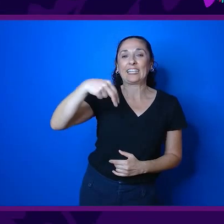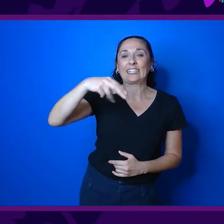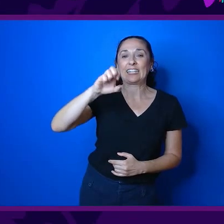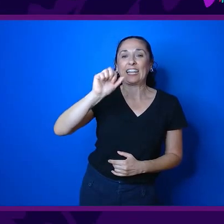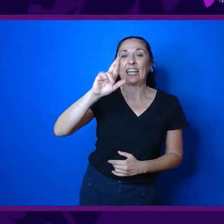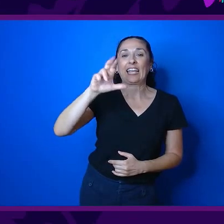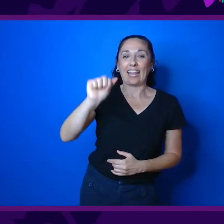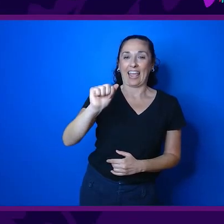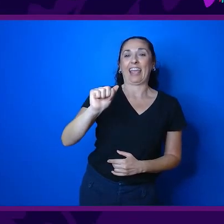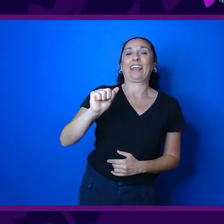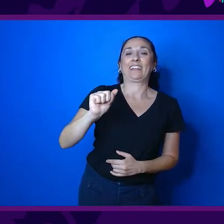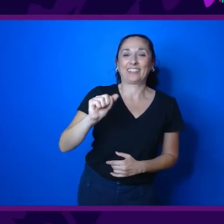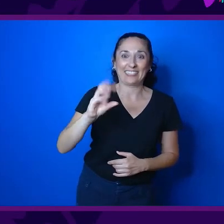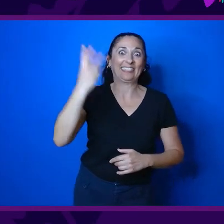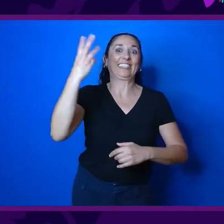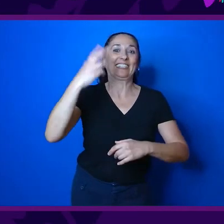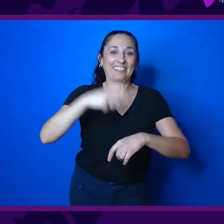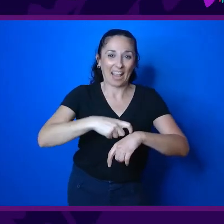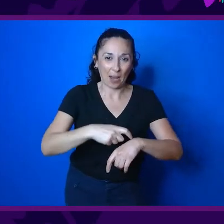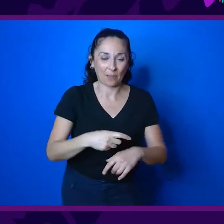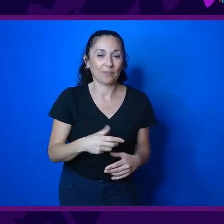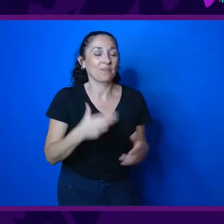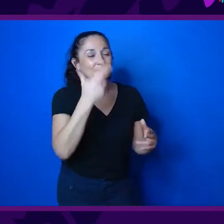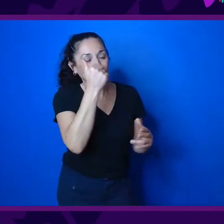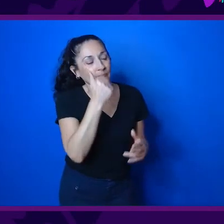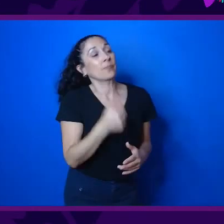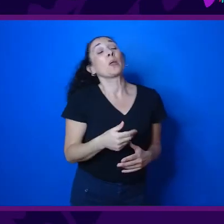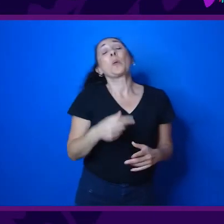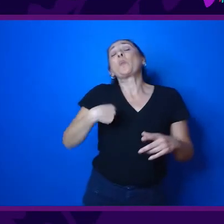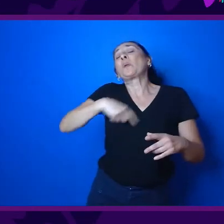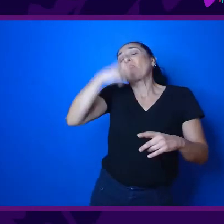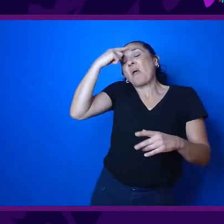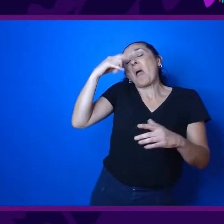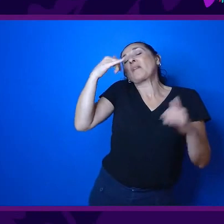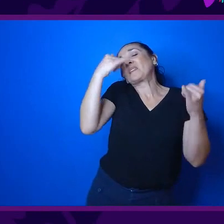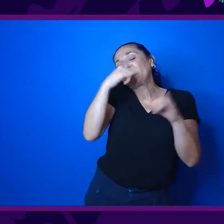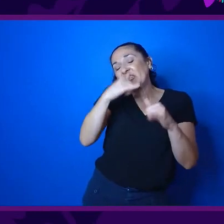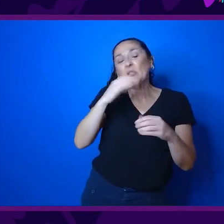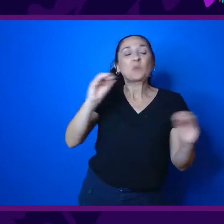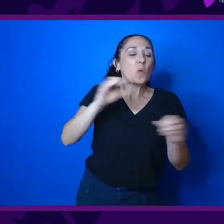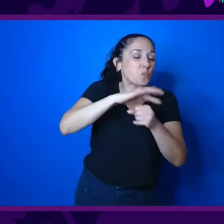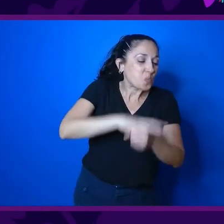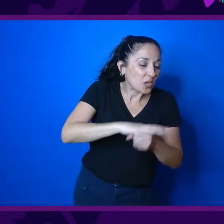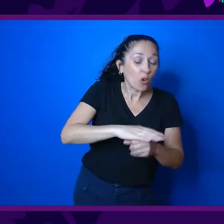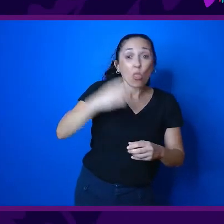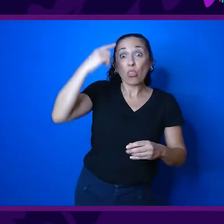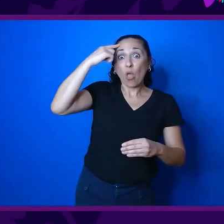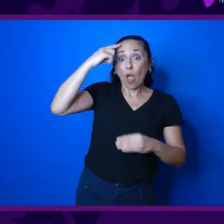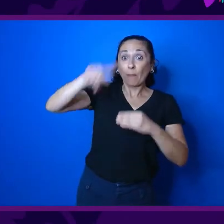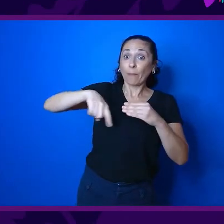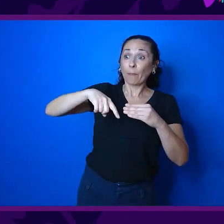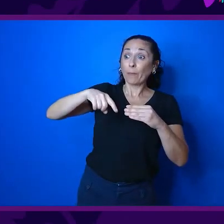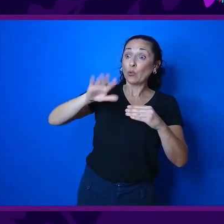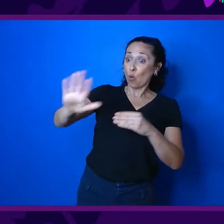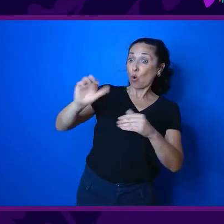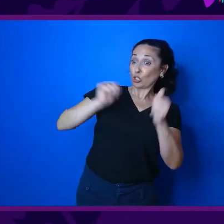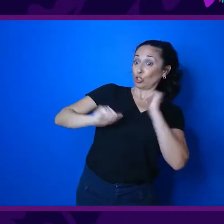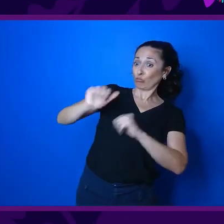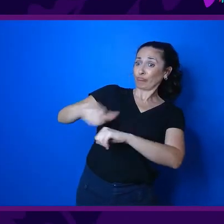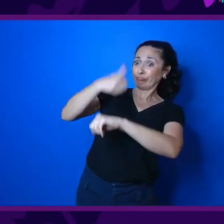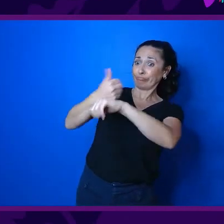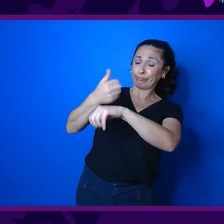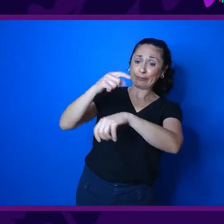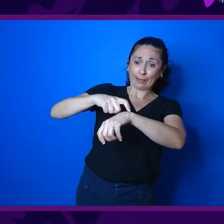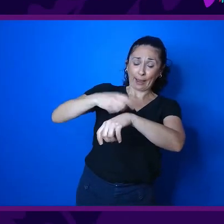something that would be fun, silly, no pressure. We were thinking that because the show is set in 1938 and she was born in